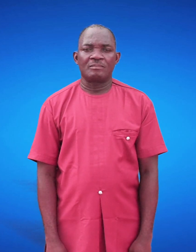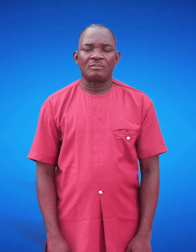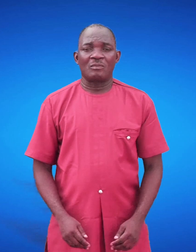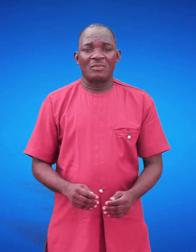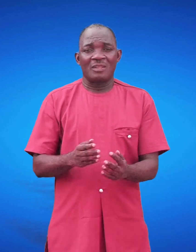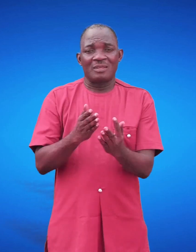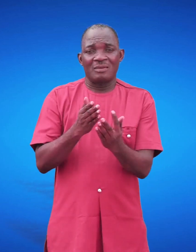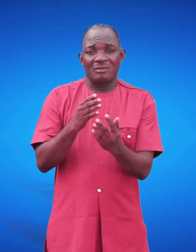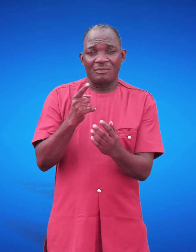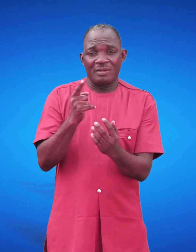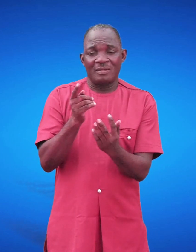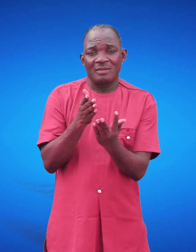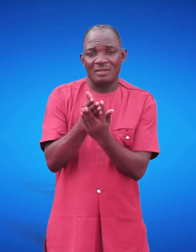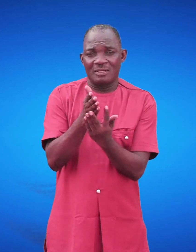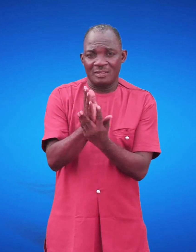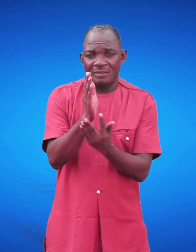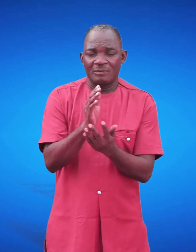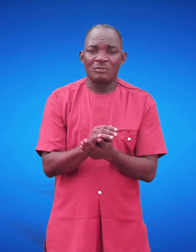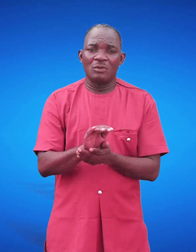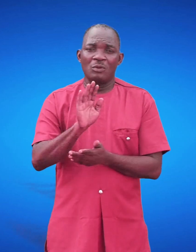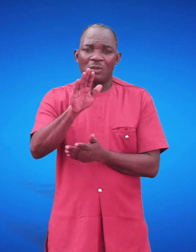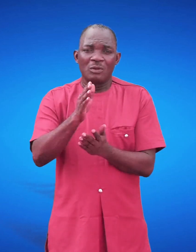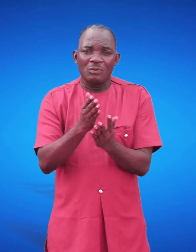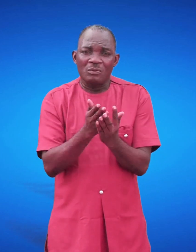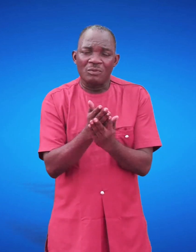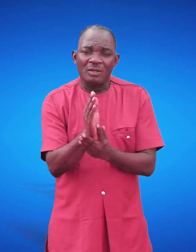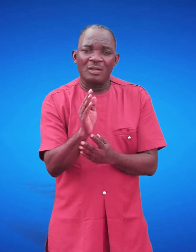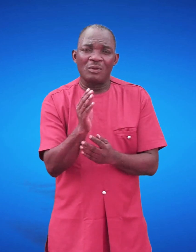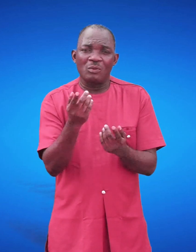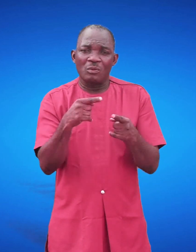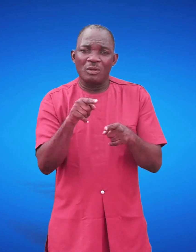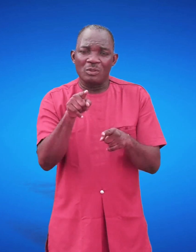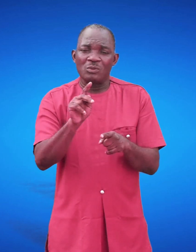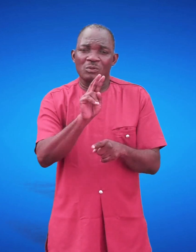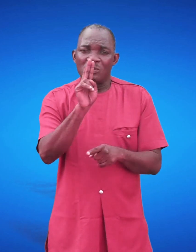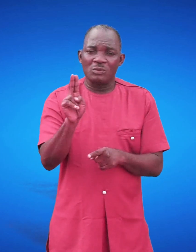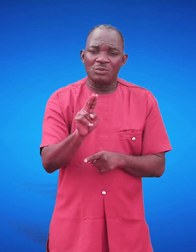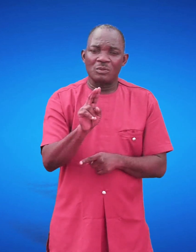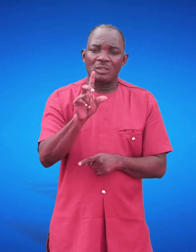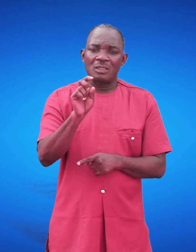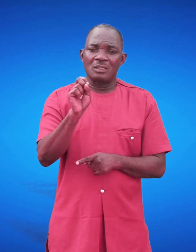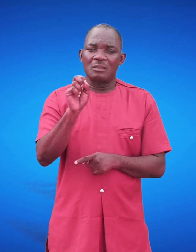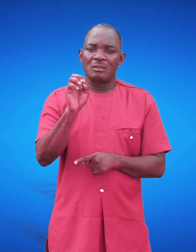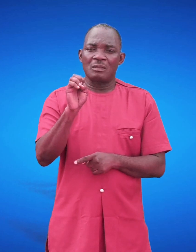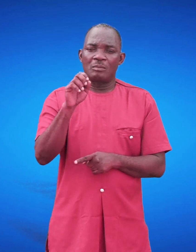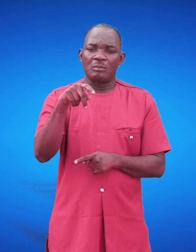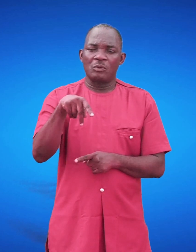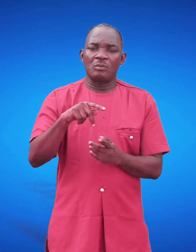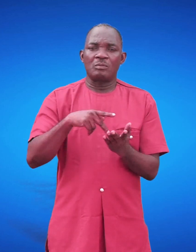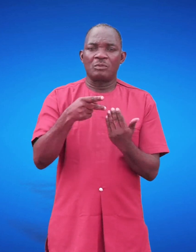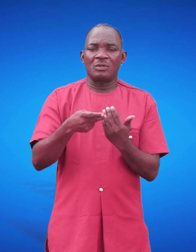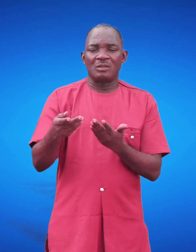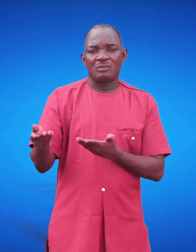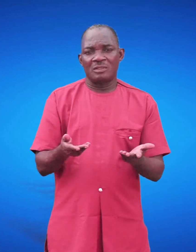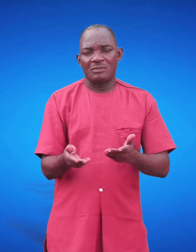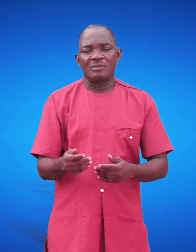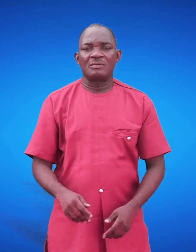Access. Your right when using LEAP program services.